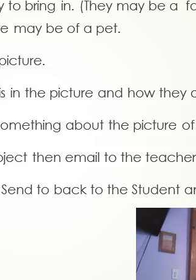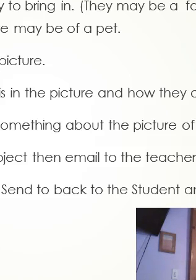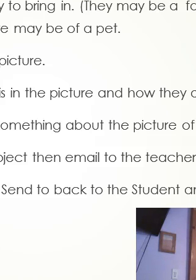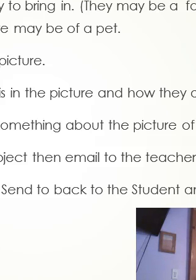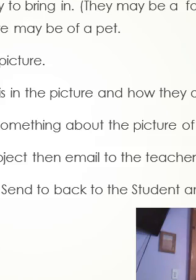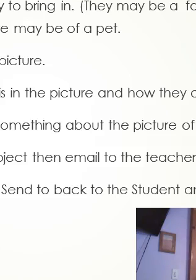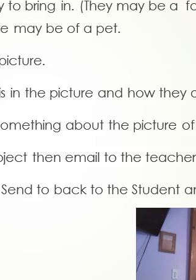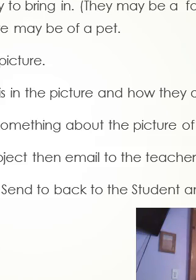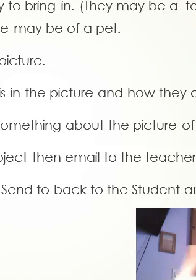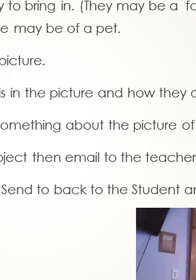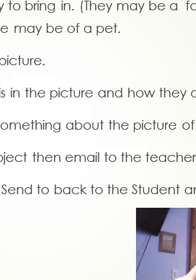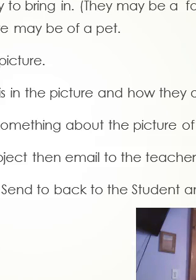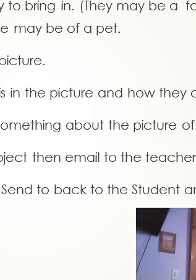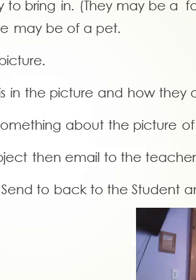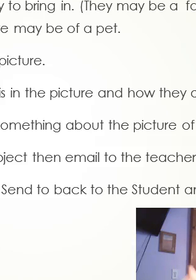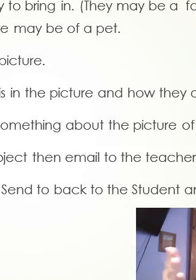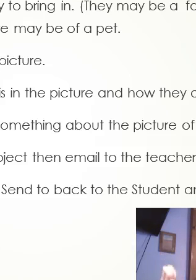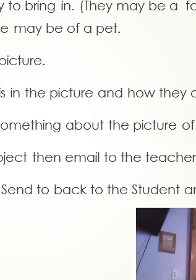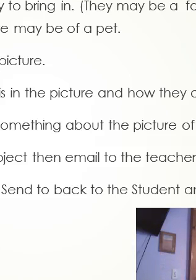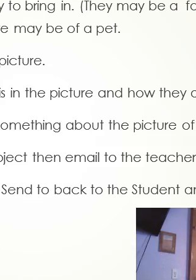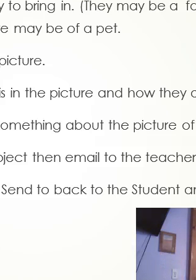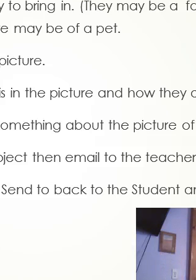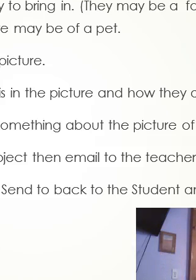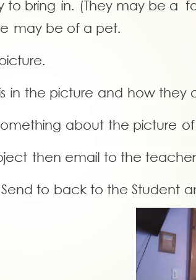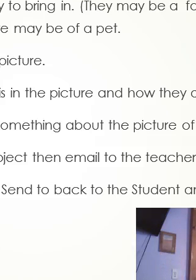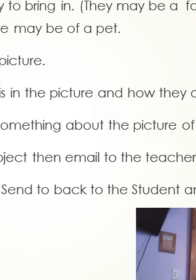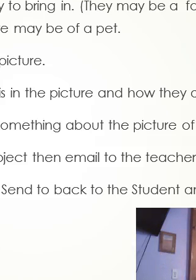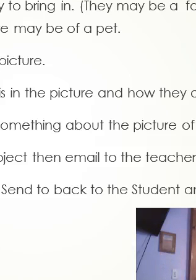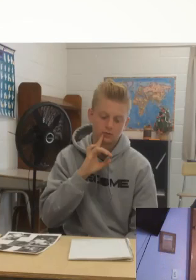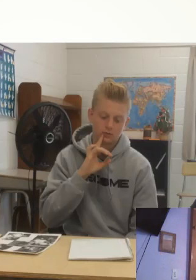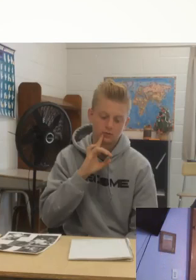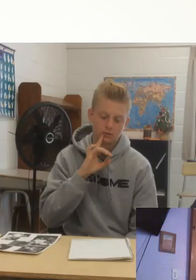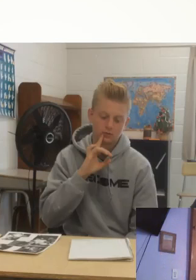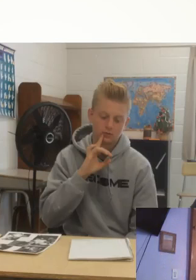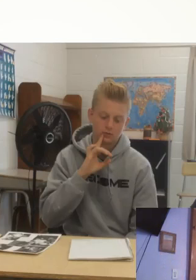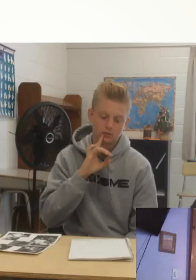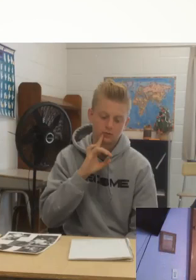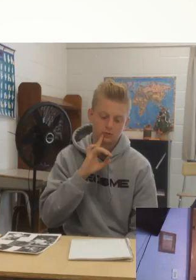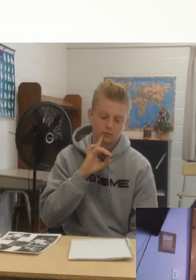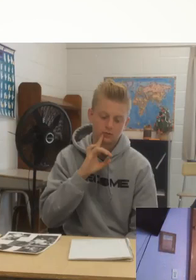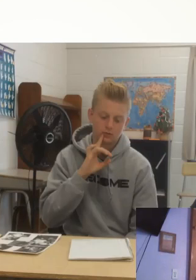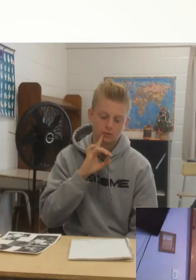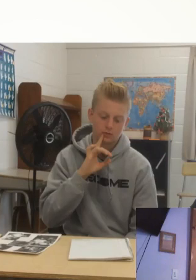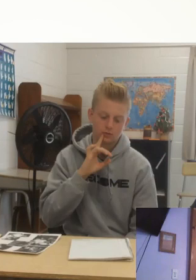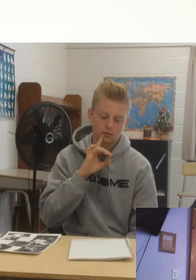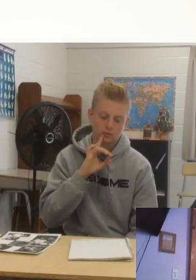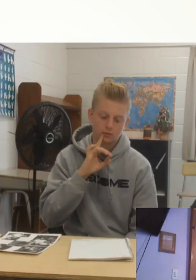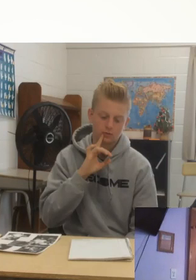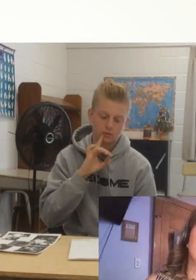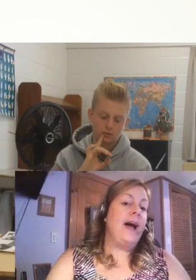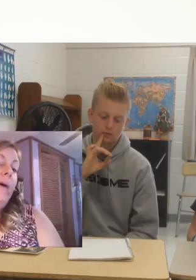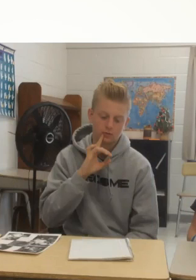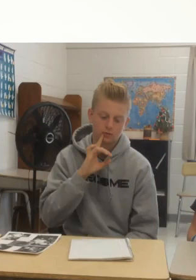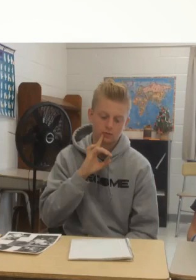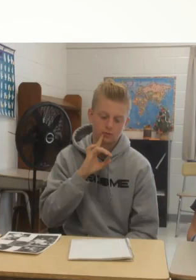them individually so they can see it and pull it back up on their Gmail accounts. Here's a student that this